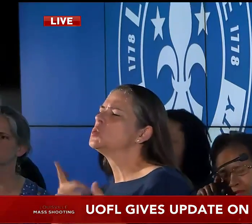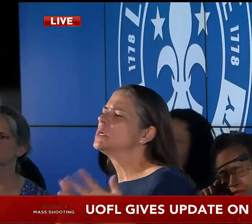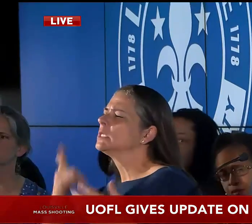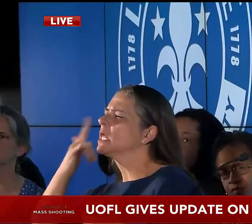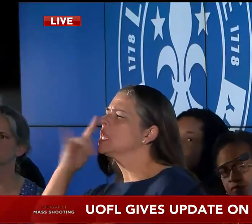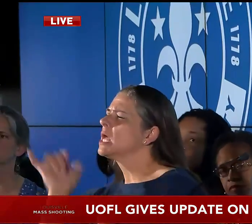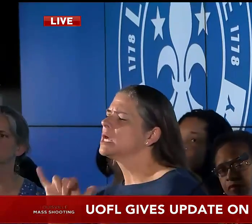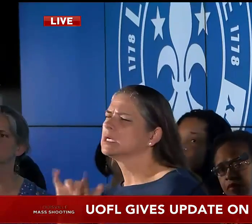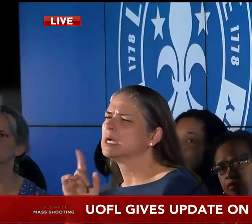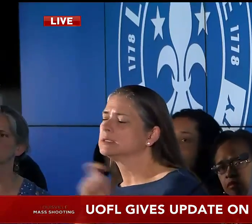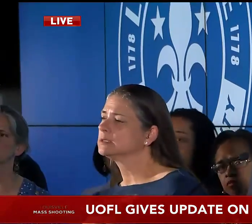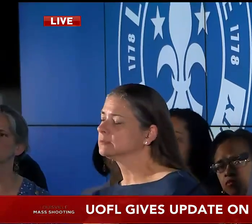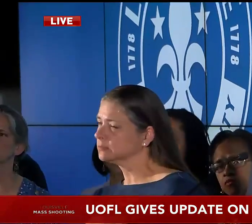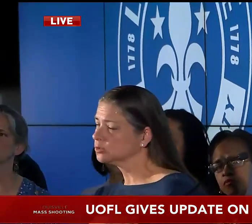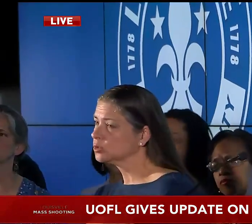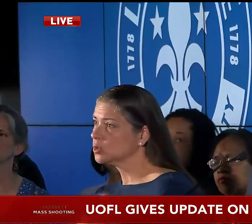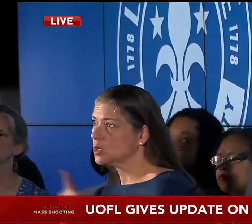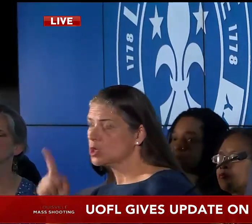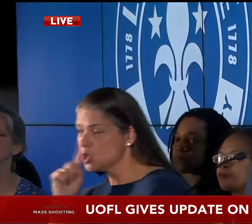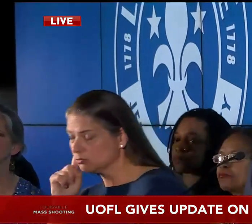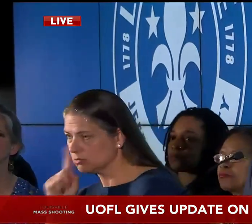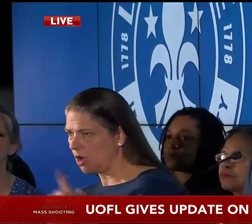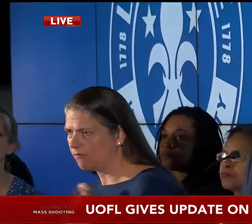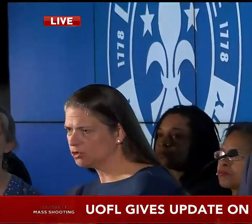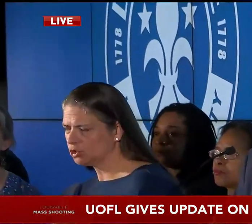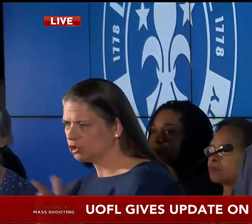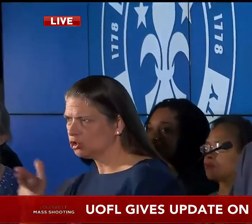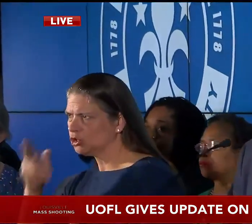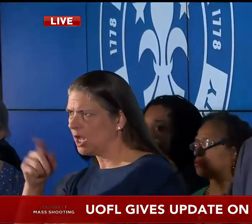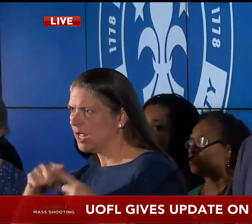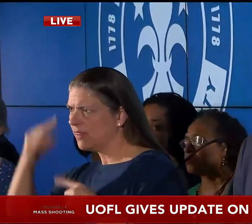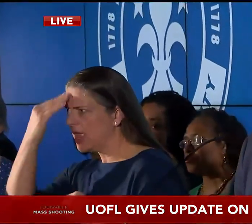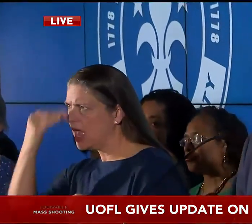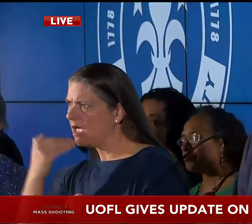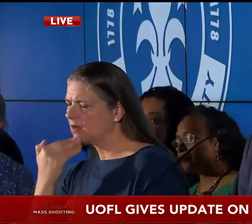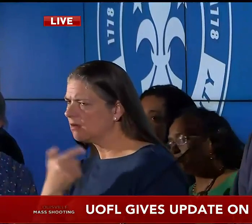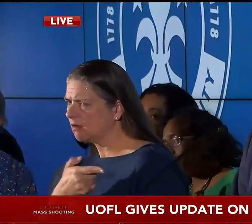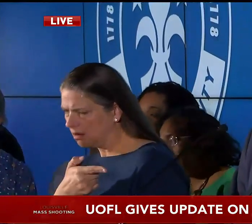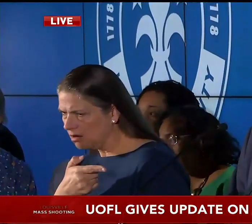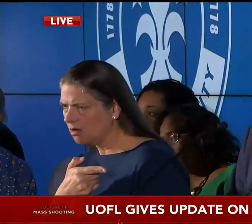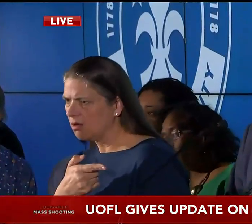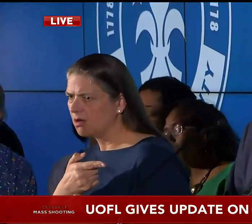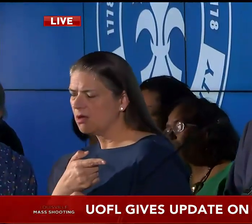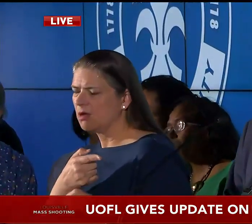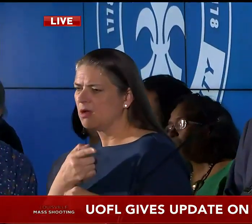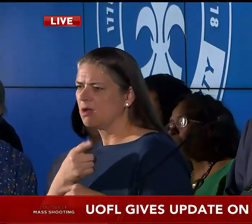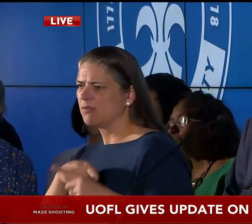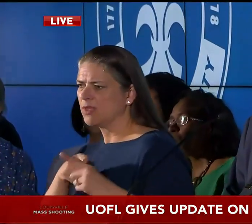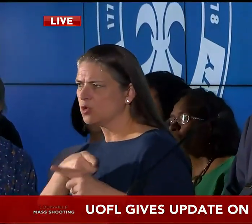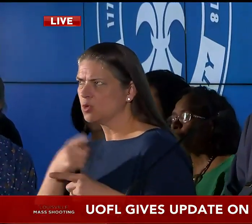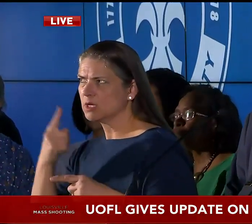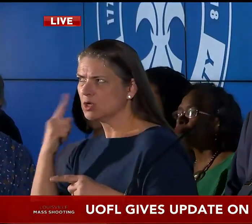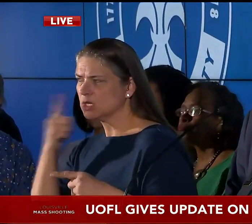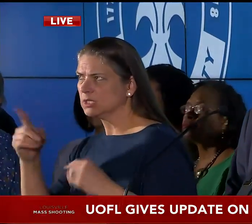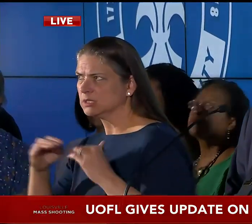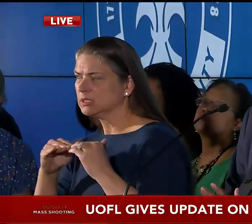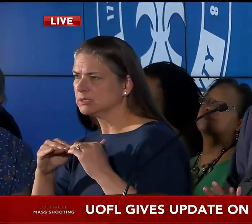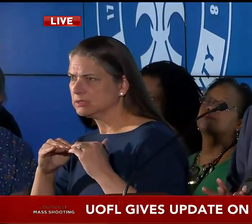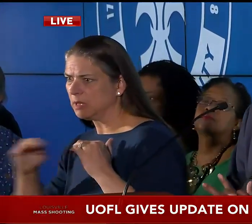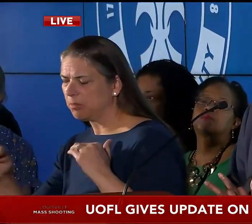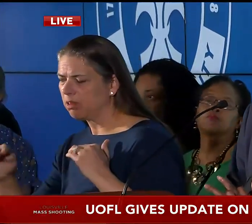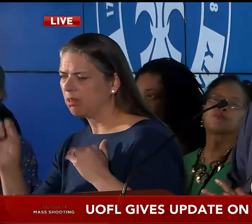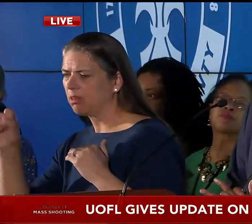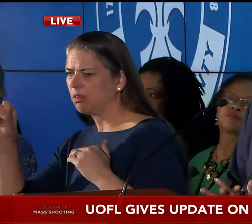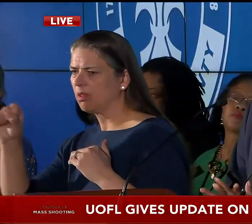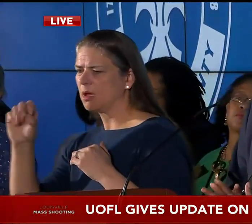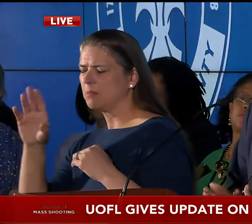hear an officer was shot in the head and then ultimately to hear that for now he is stable, but to hear